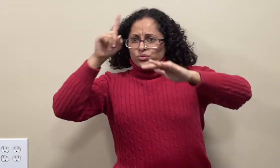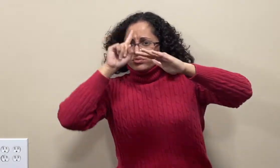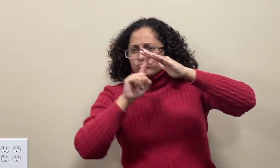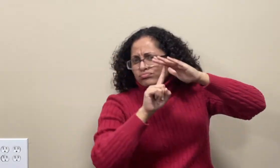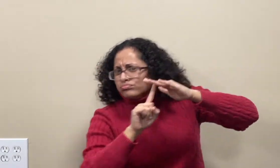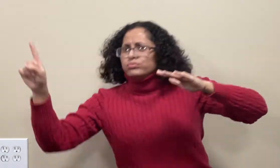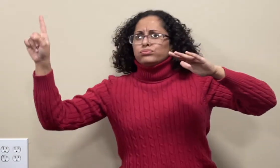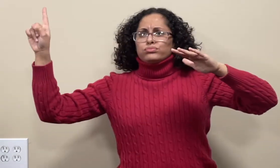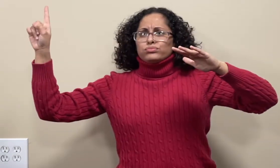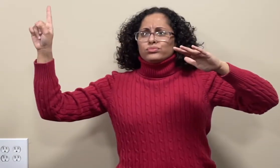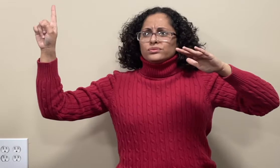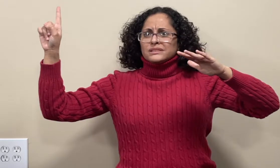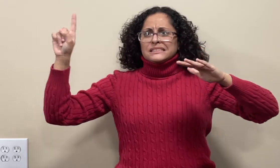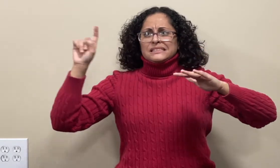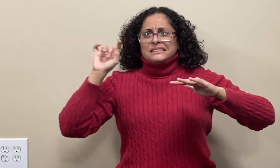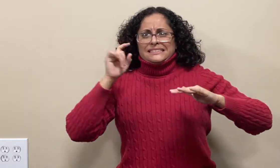of a difficult journey.